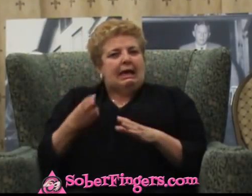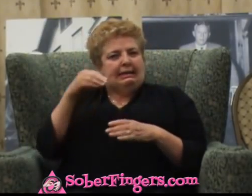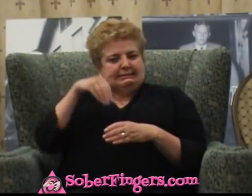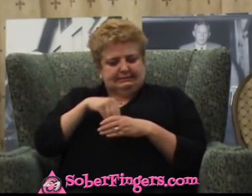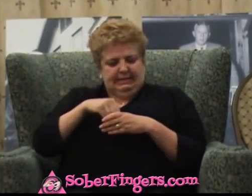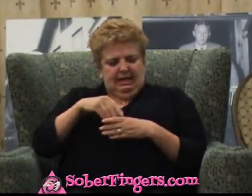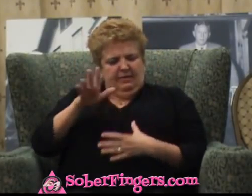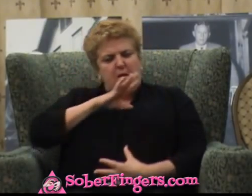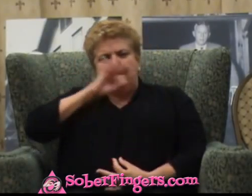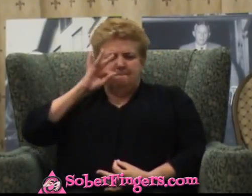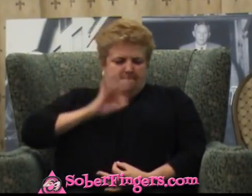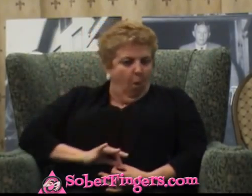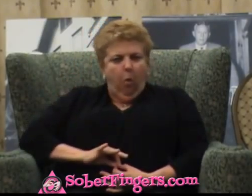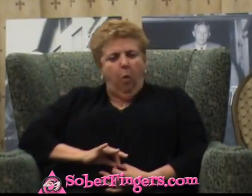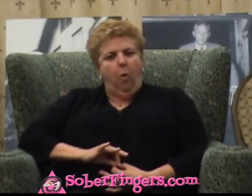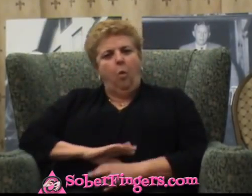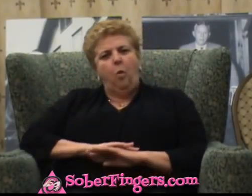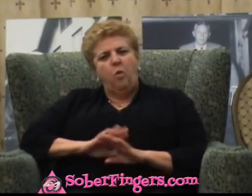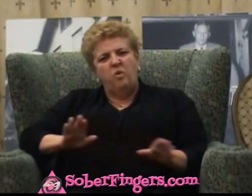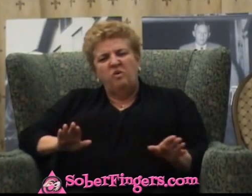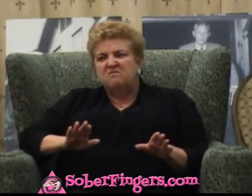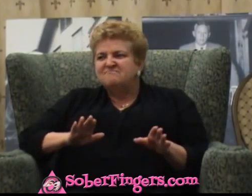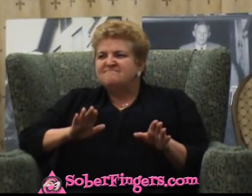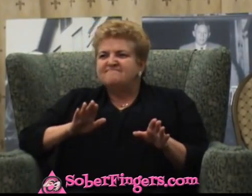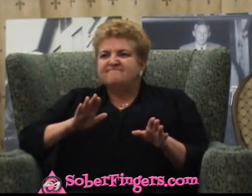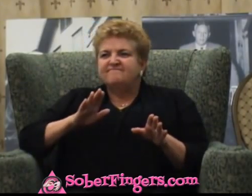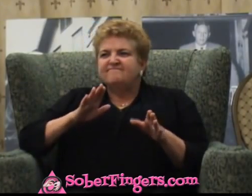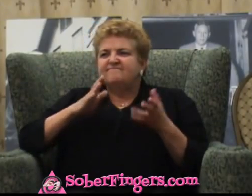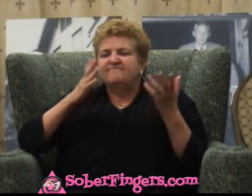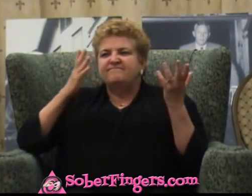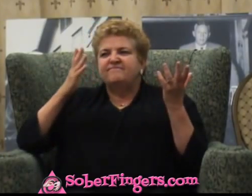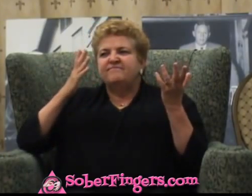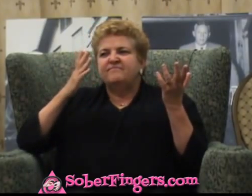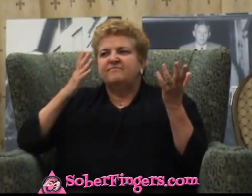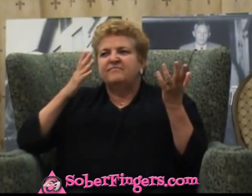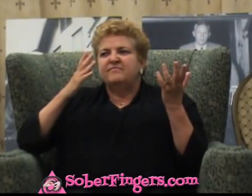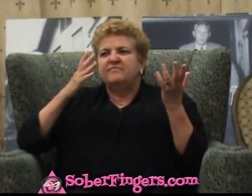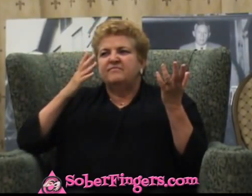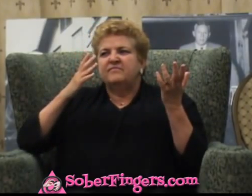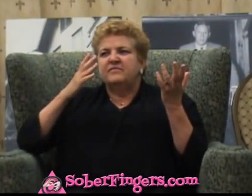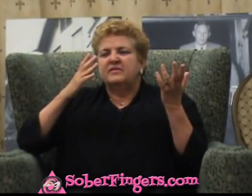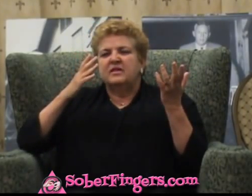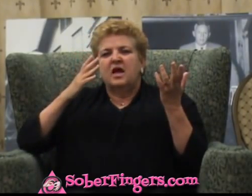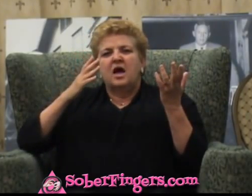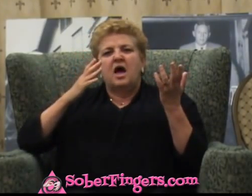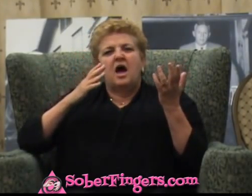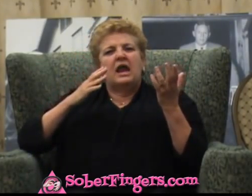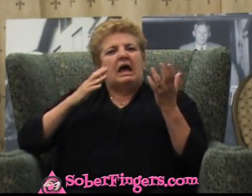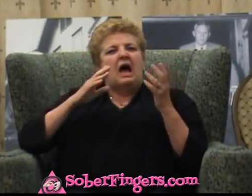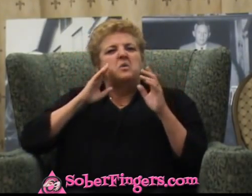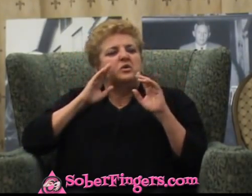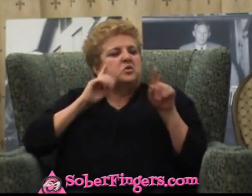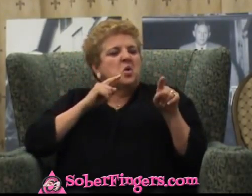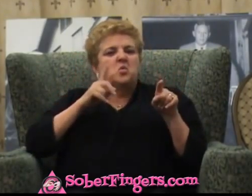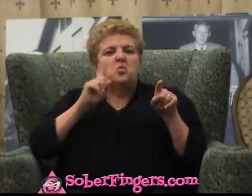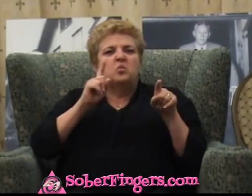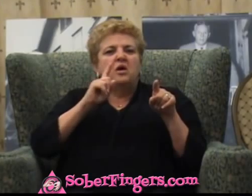that I didn't think I could ever get past it. I used to drive to the scene of the accident 6 times a day, sometimes